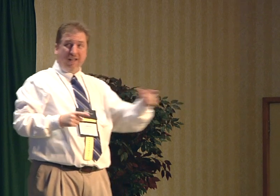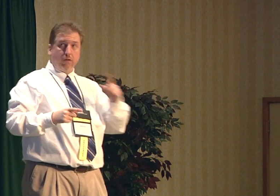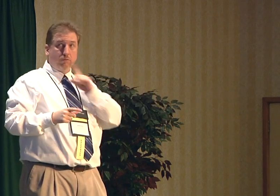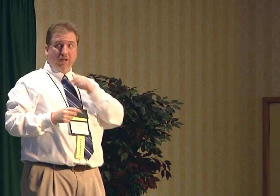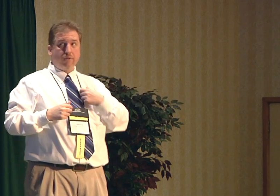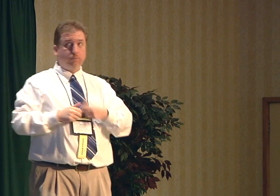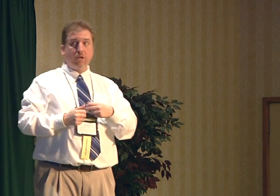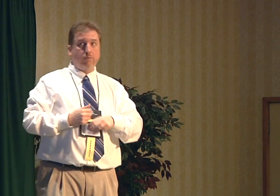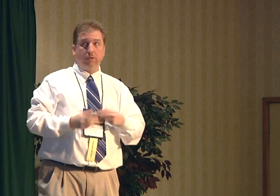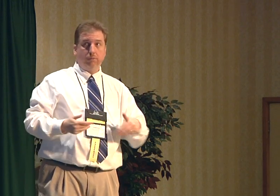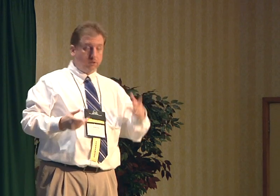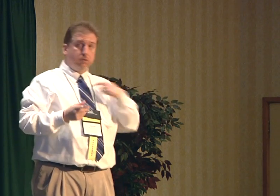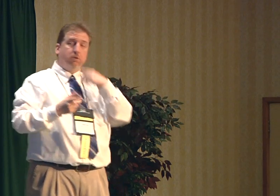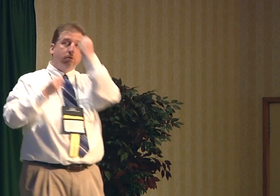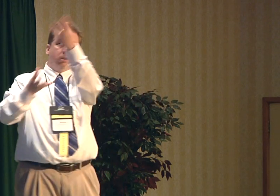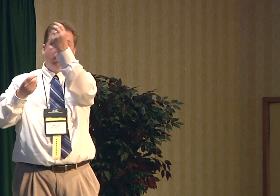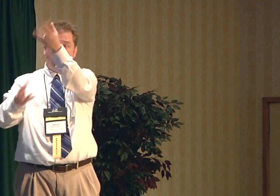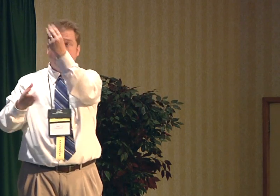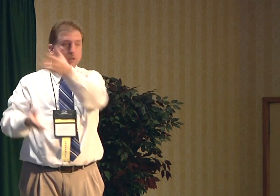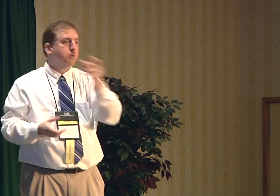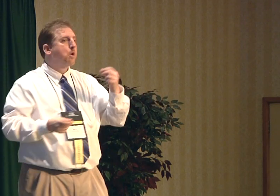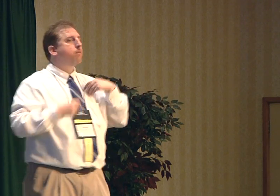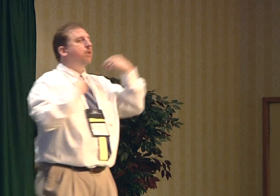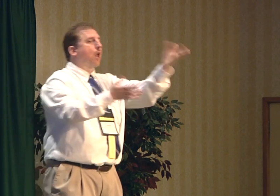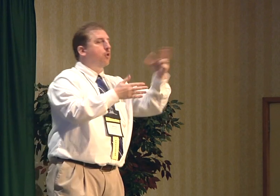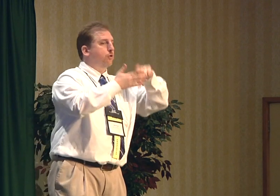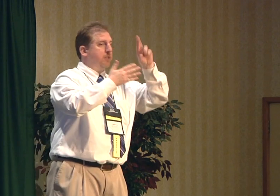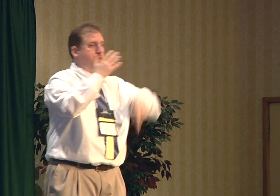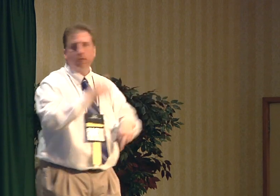and inform hospitals of the problems.